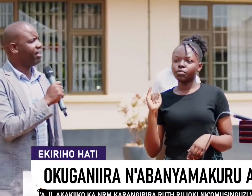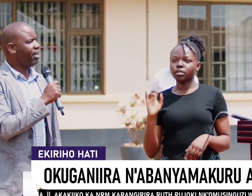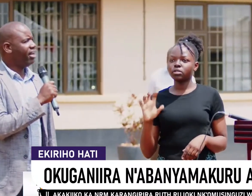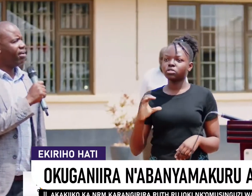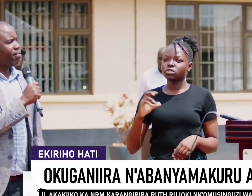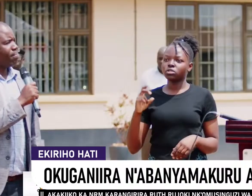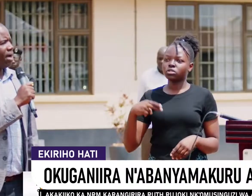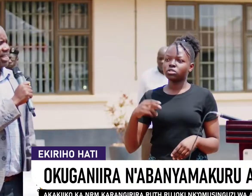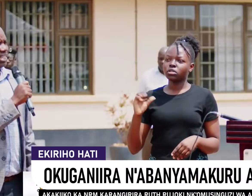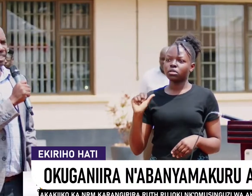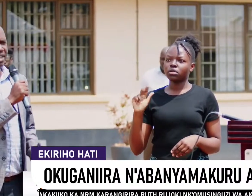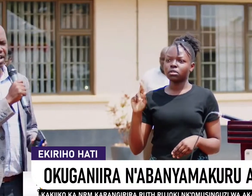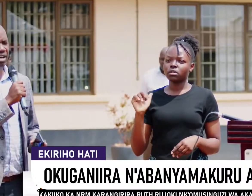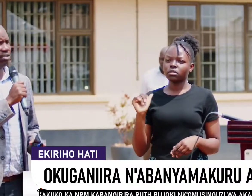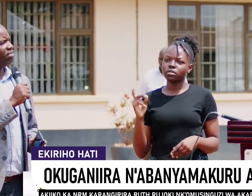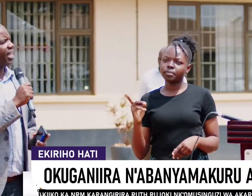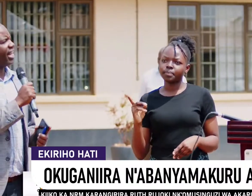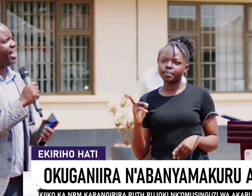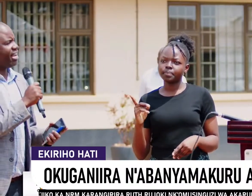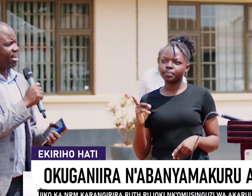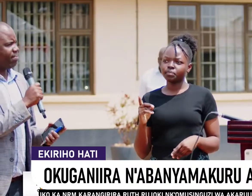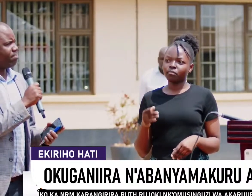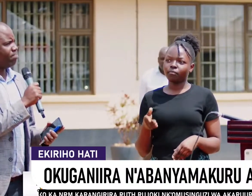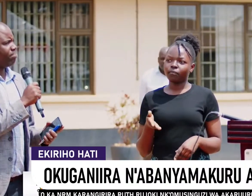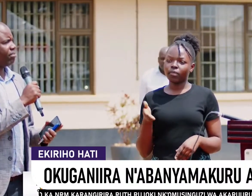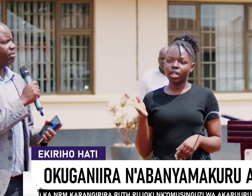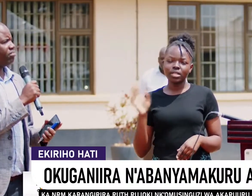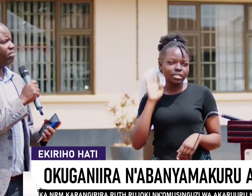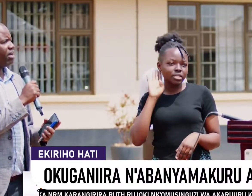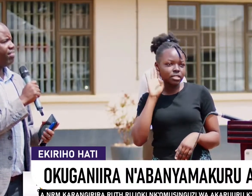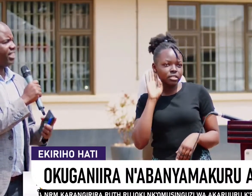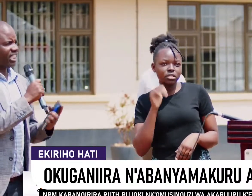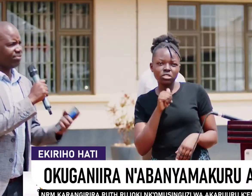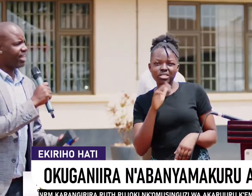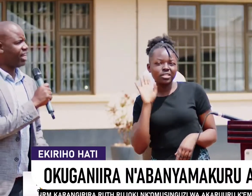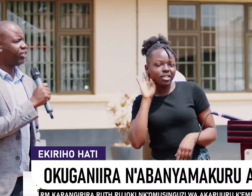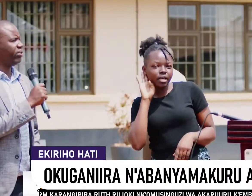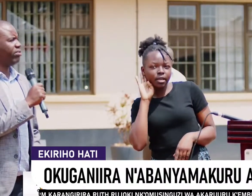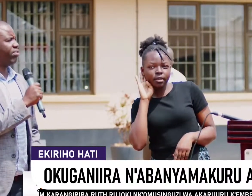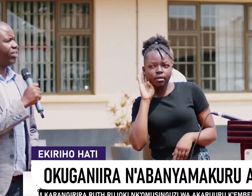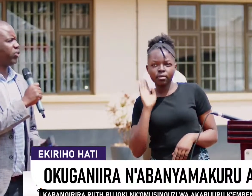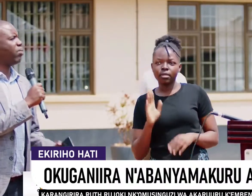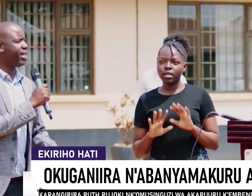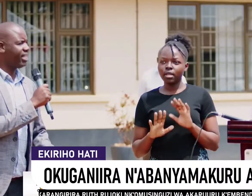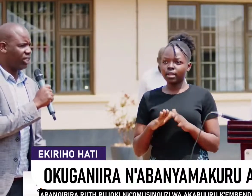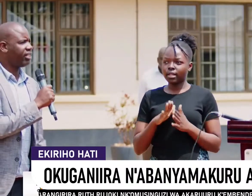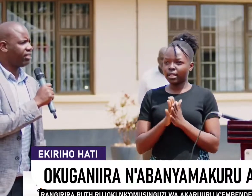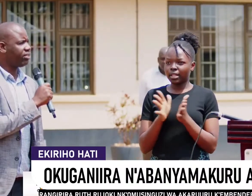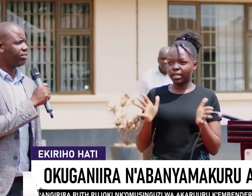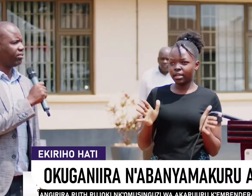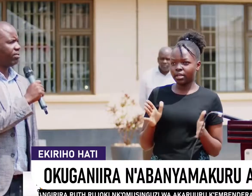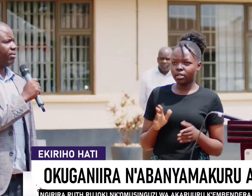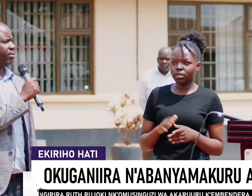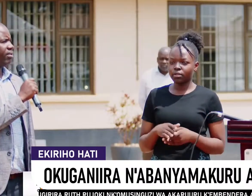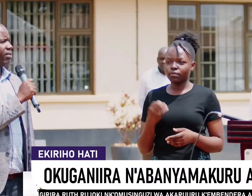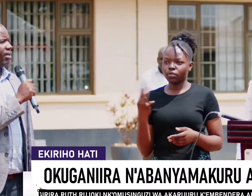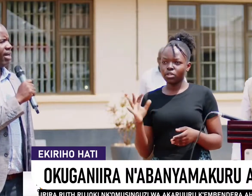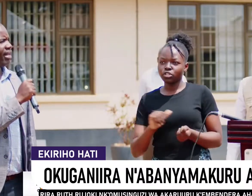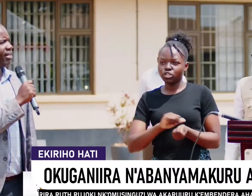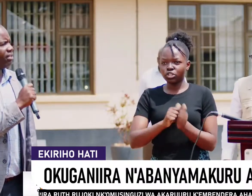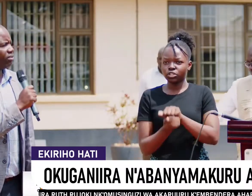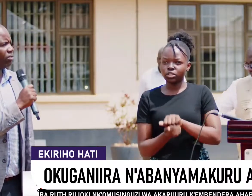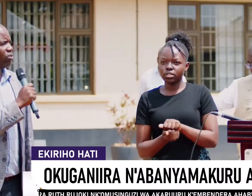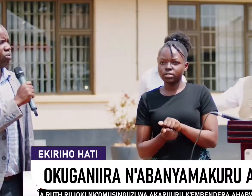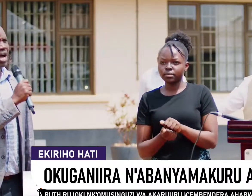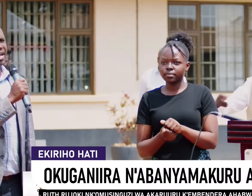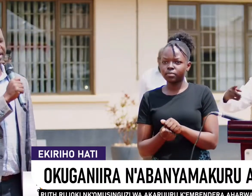TV. I didn't hear clear the justification for the so many changes. And